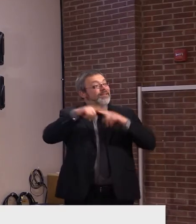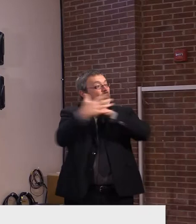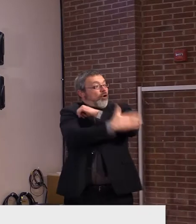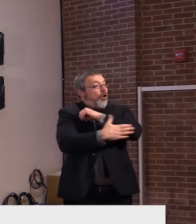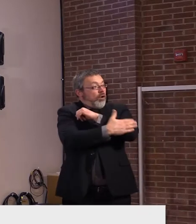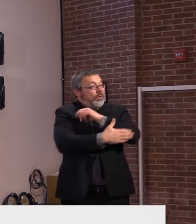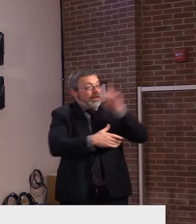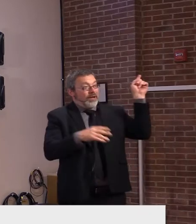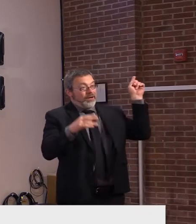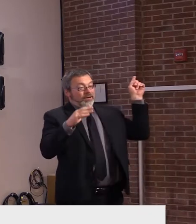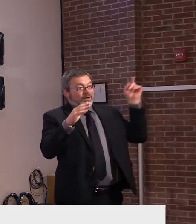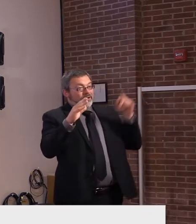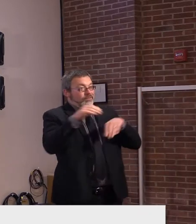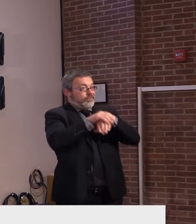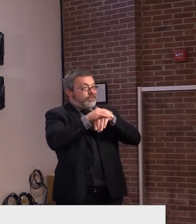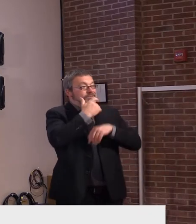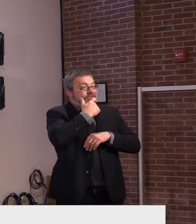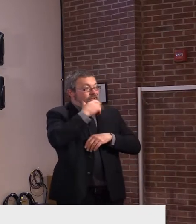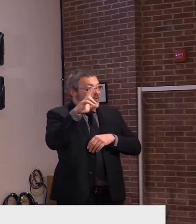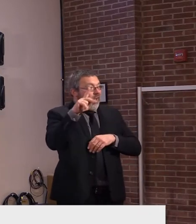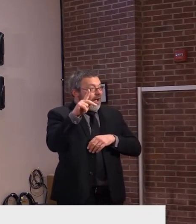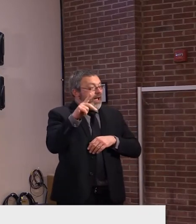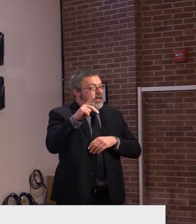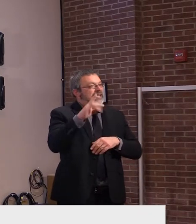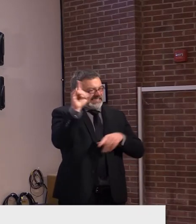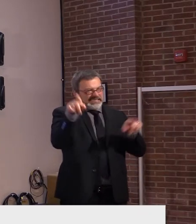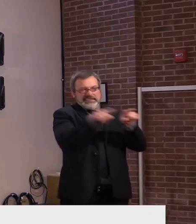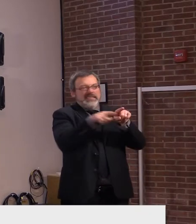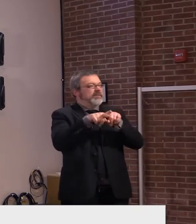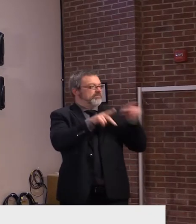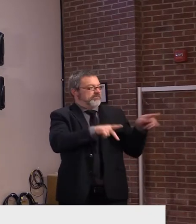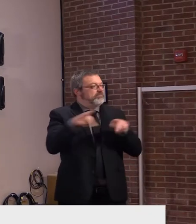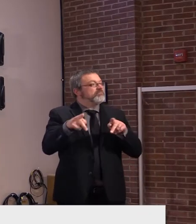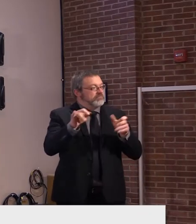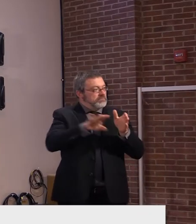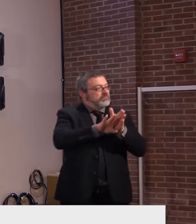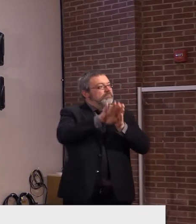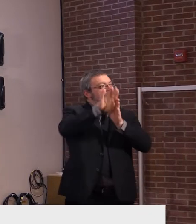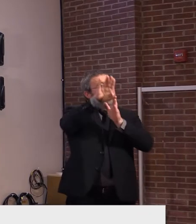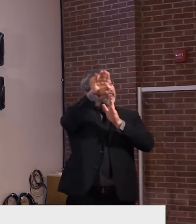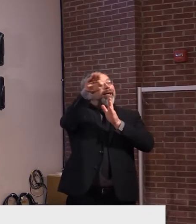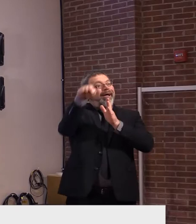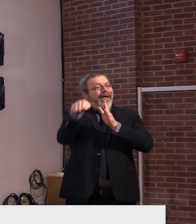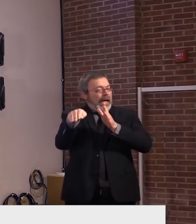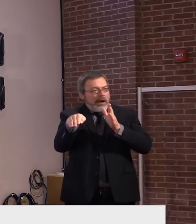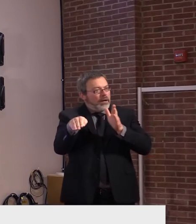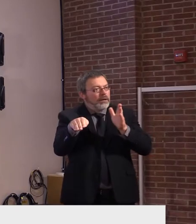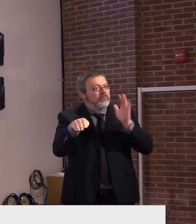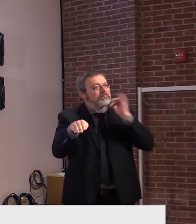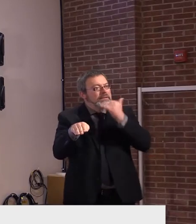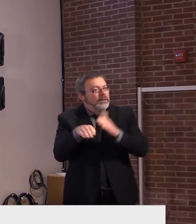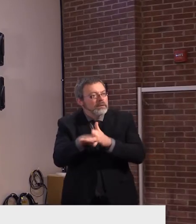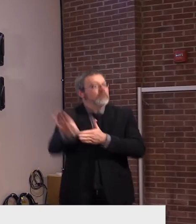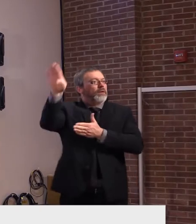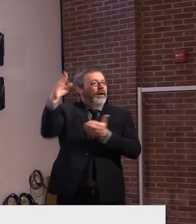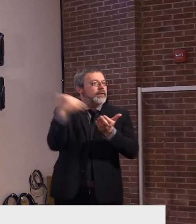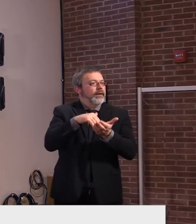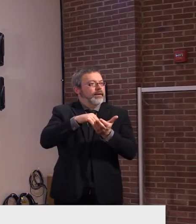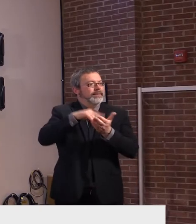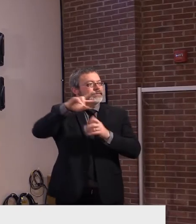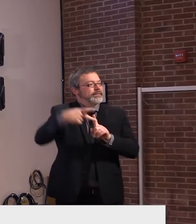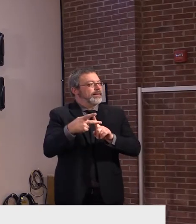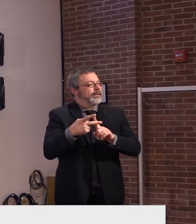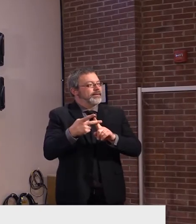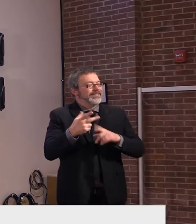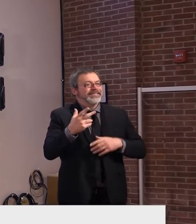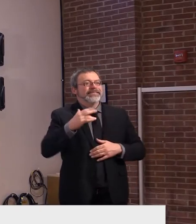across the region, again, you can see pretty much a vast improvement, particularly in most of New England, with the exception of New